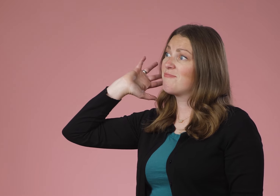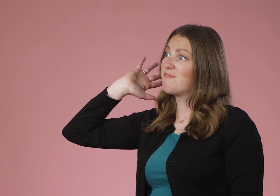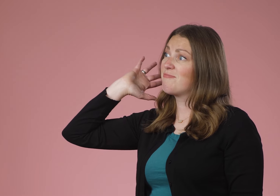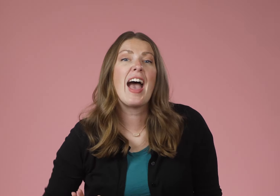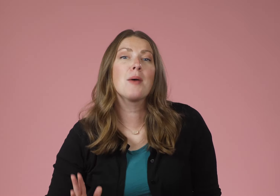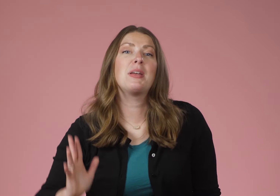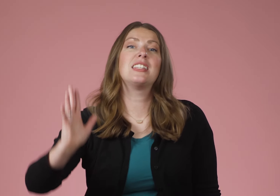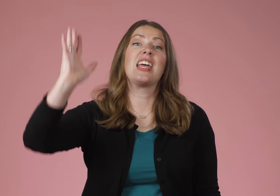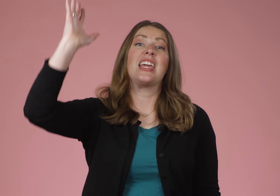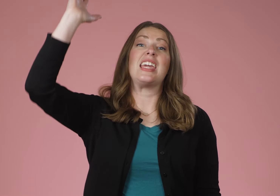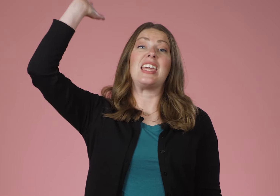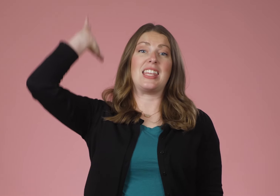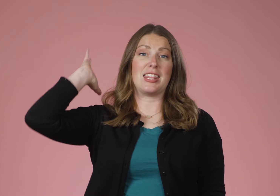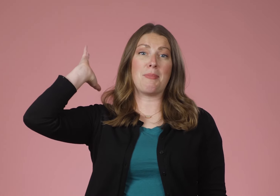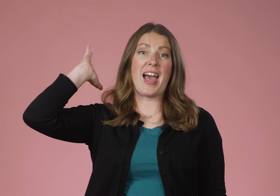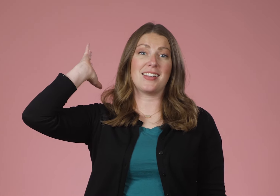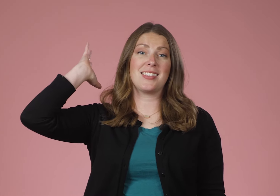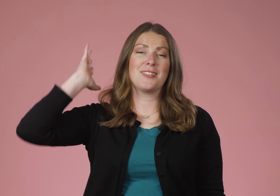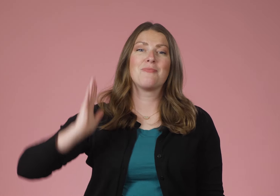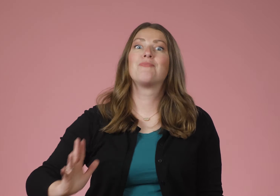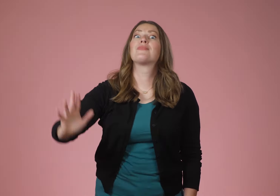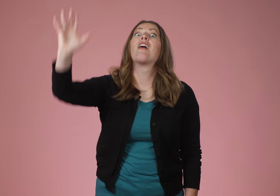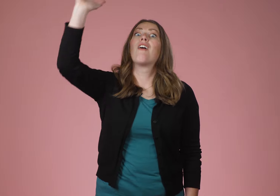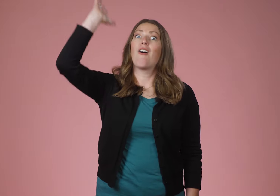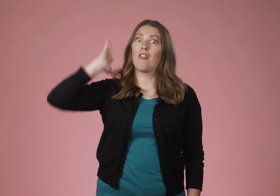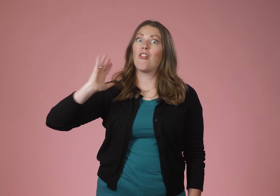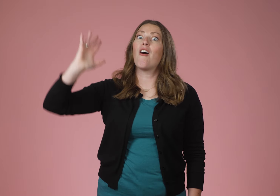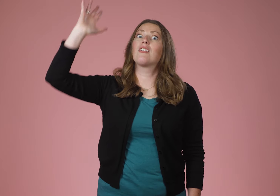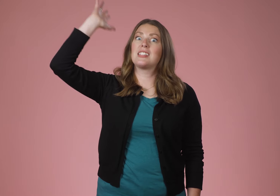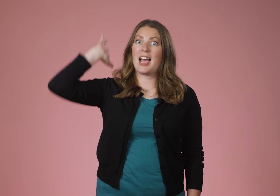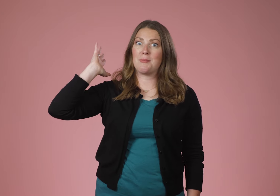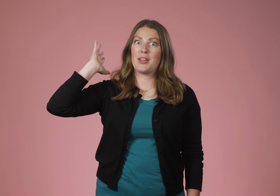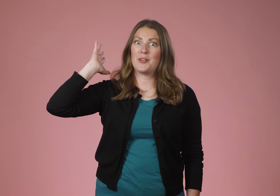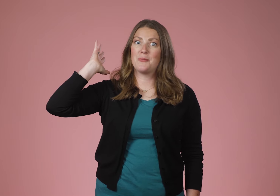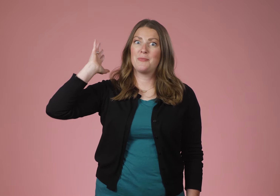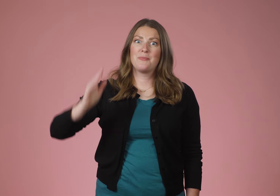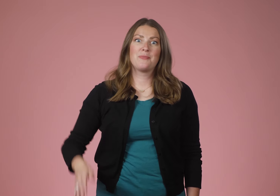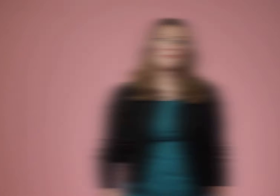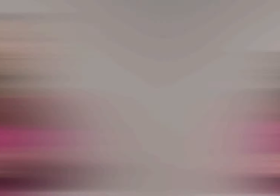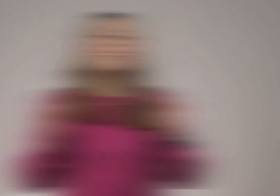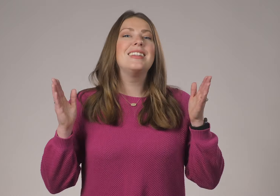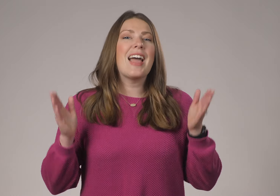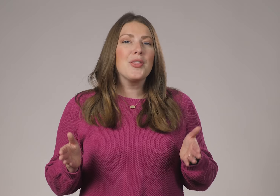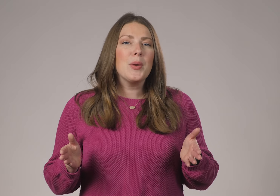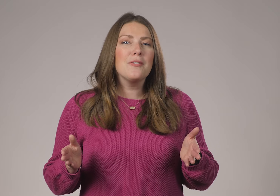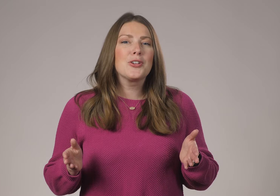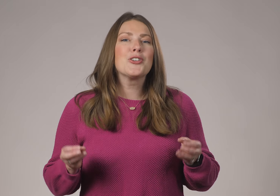it happened in the past. A long time ago. Now that we have learned our